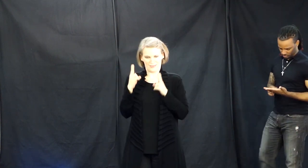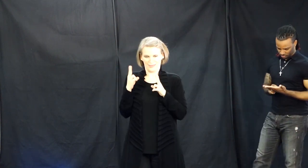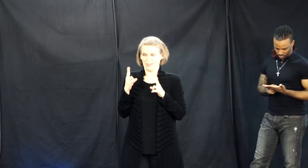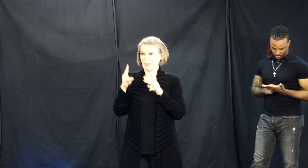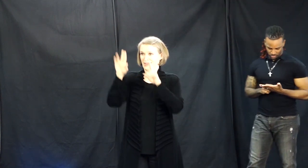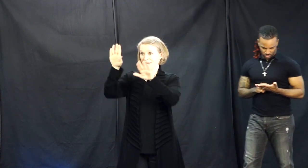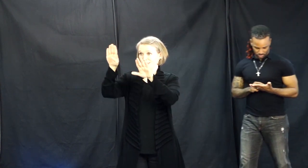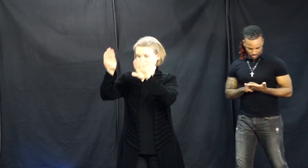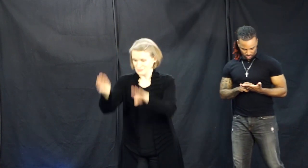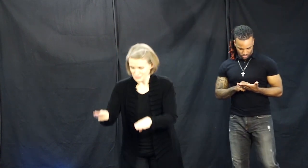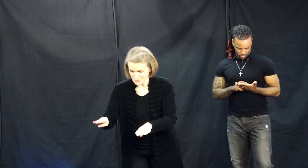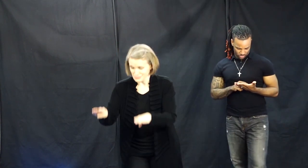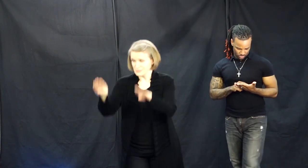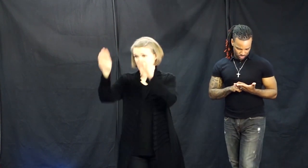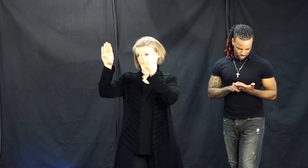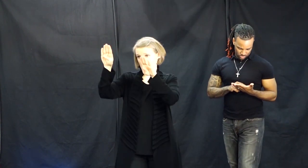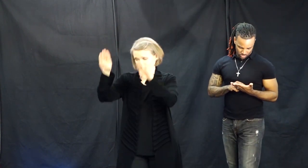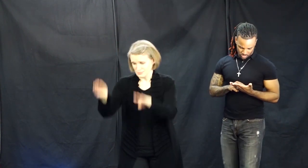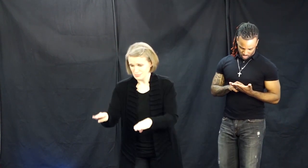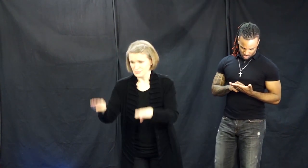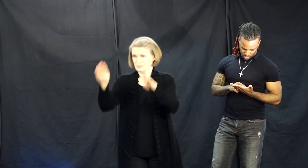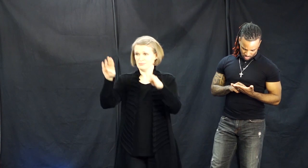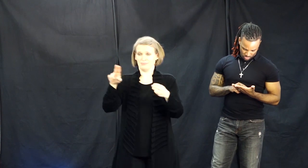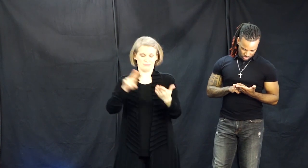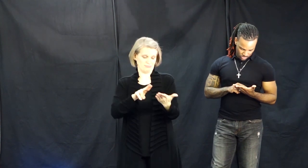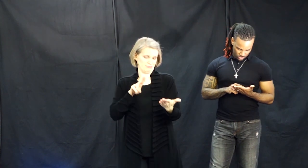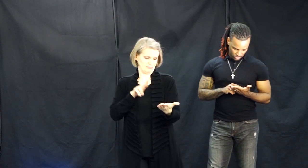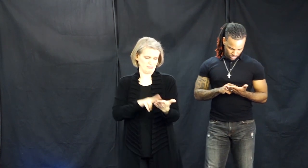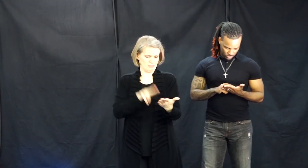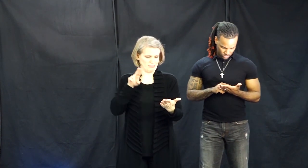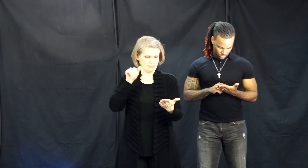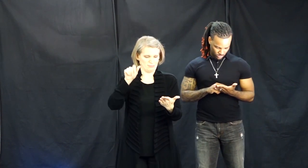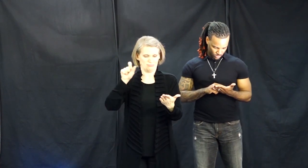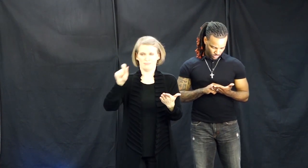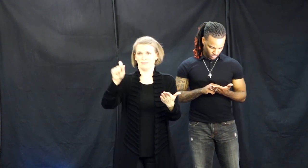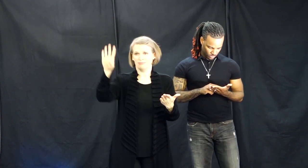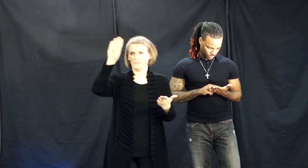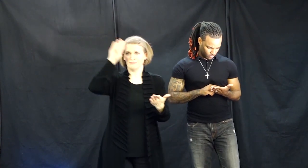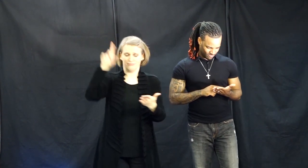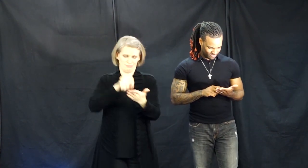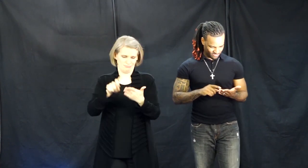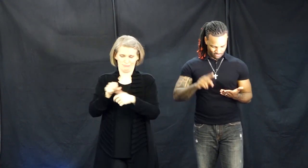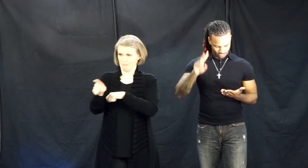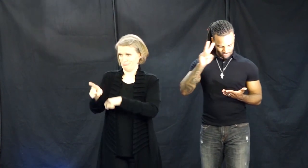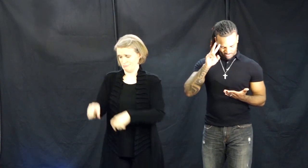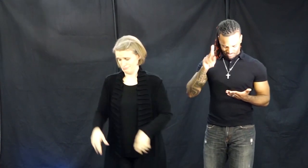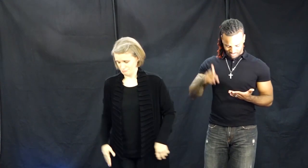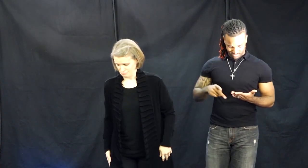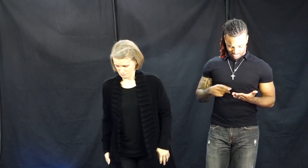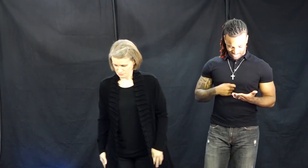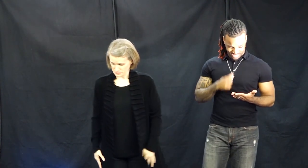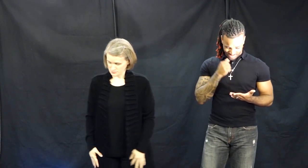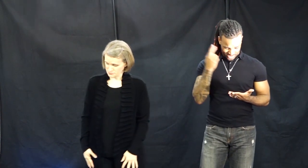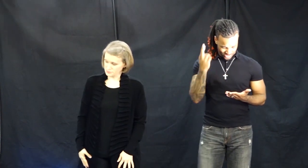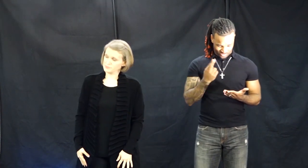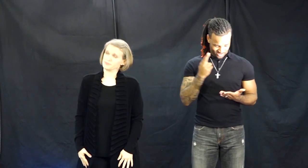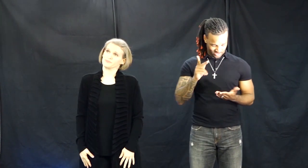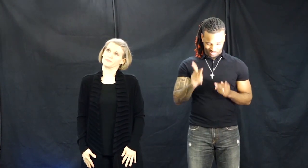be your obedient servant, A. Burr. Mr. Vice President, I am not the reason no